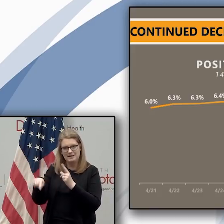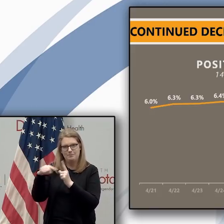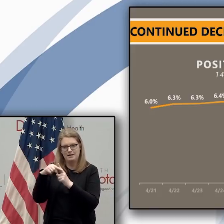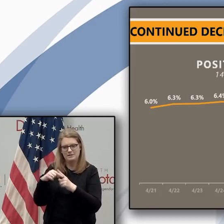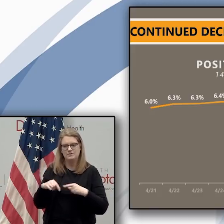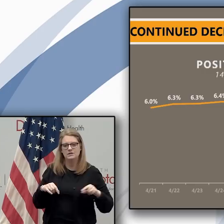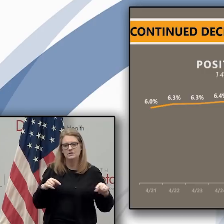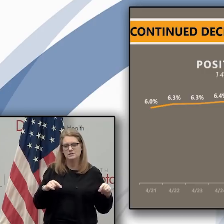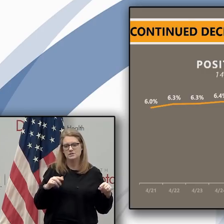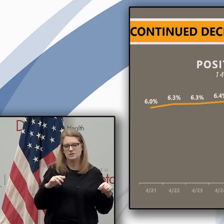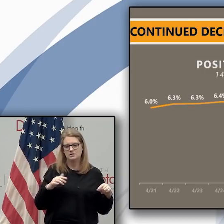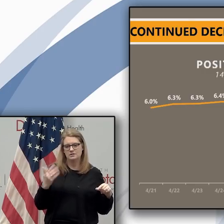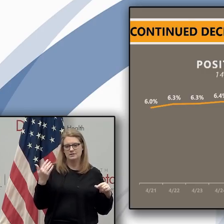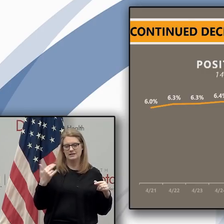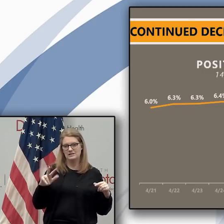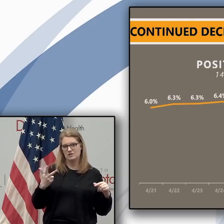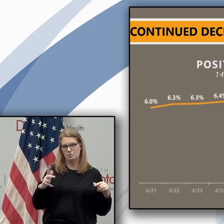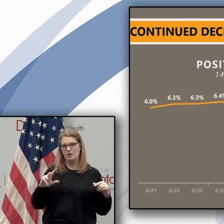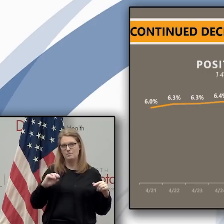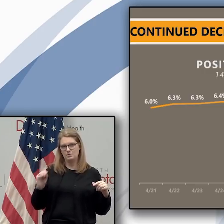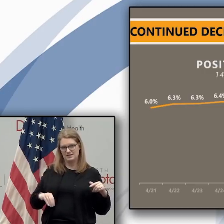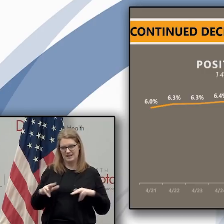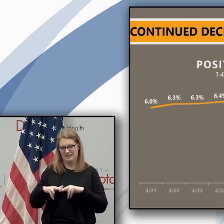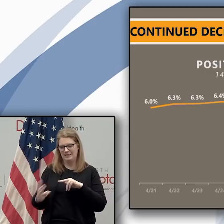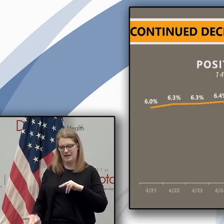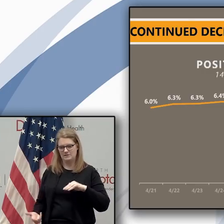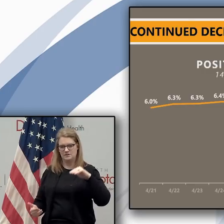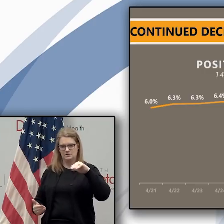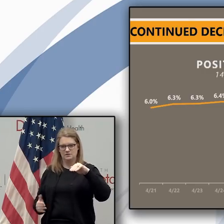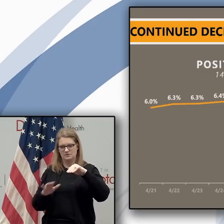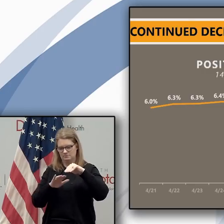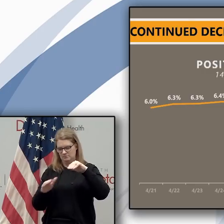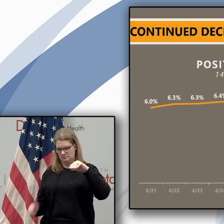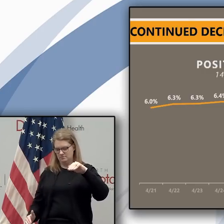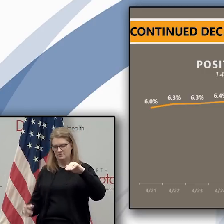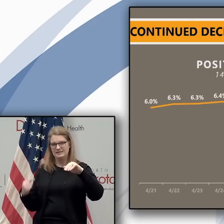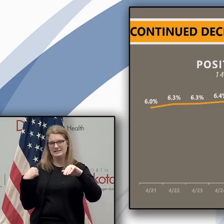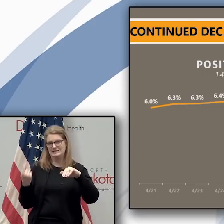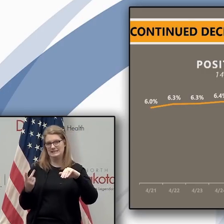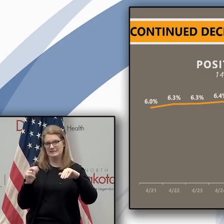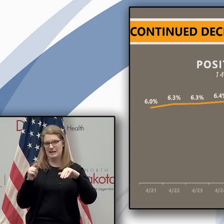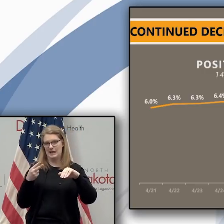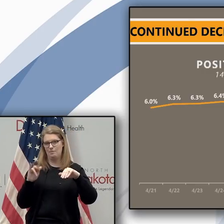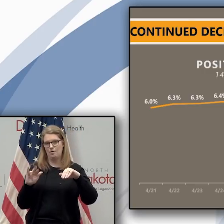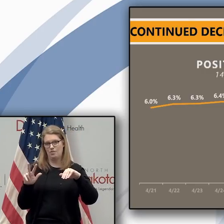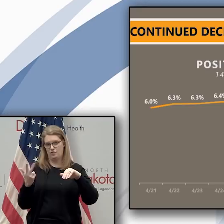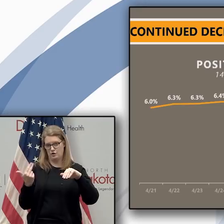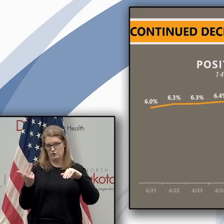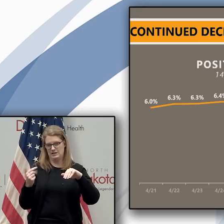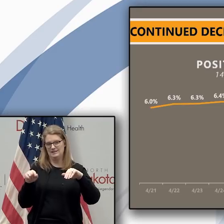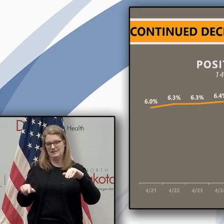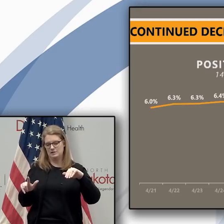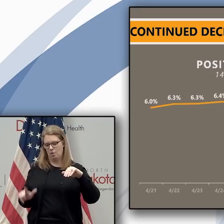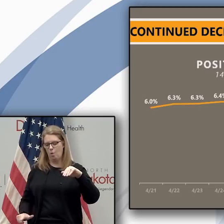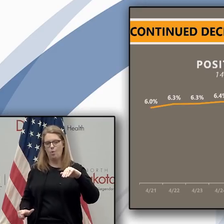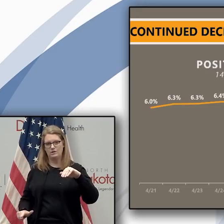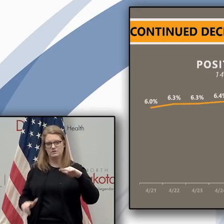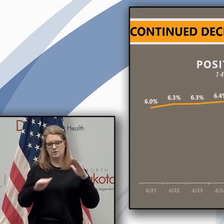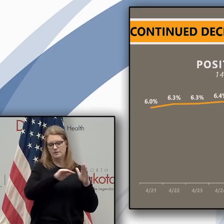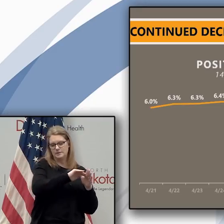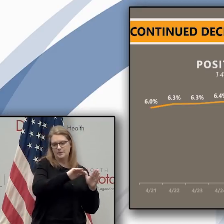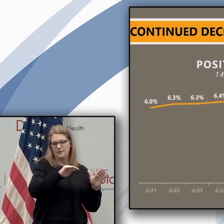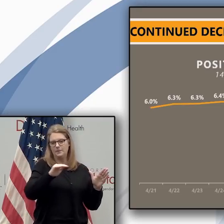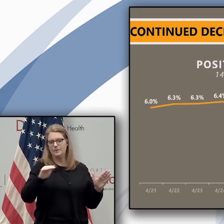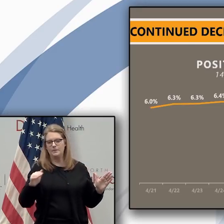nearly 3% less than our current high of 6.4. It's the lowest we've seen since April 13th, and so those are all good